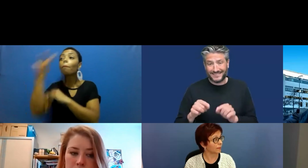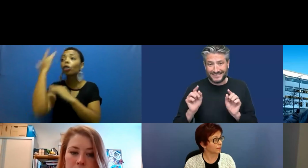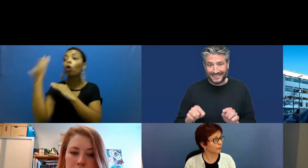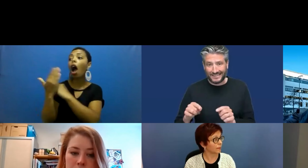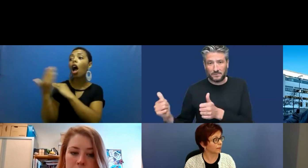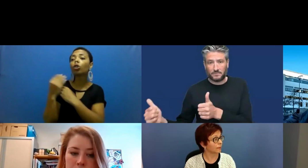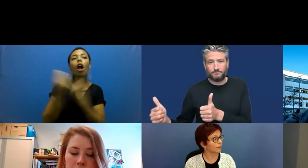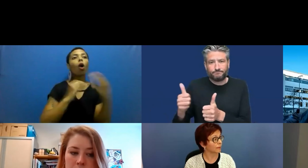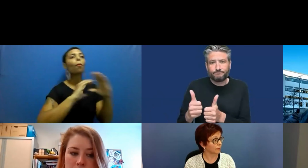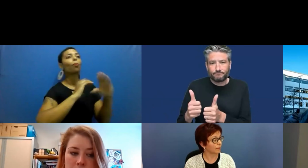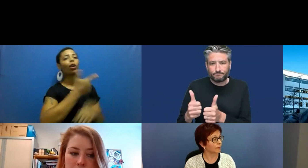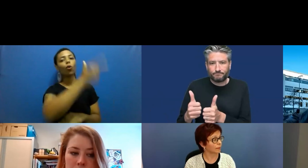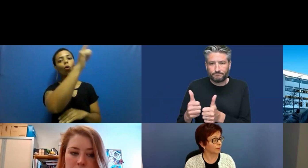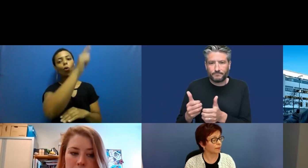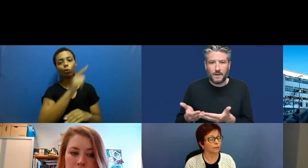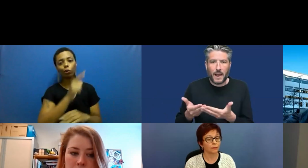Yes.